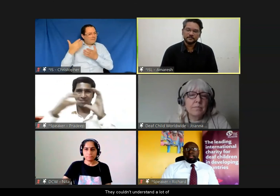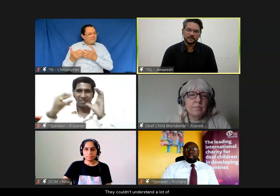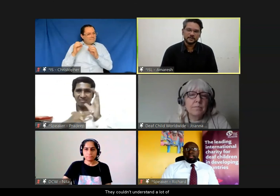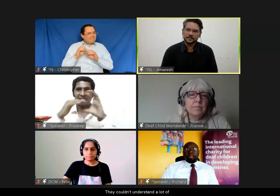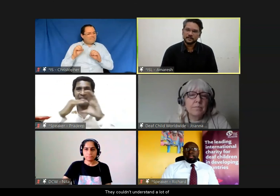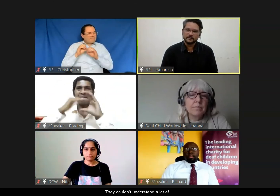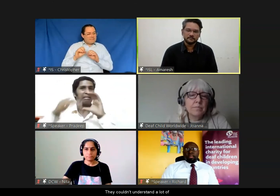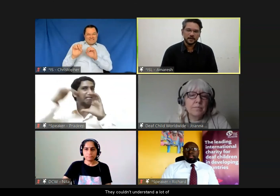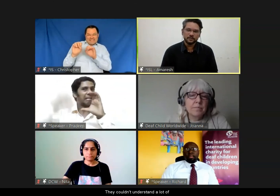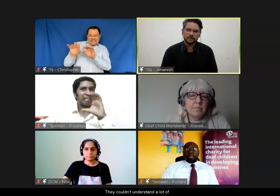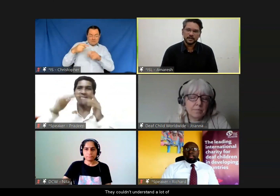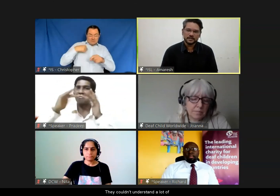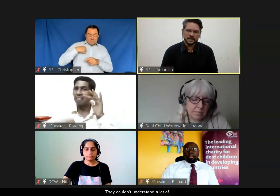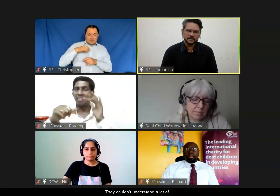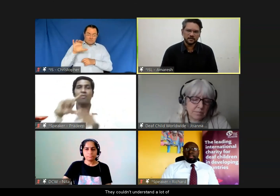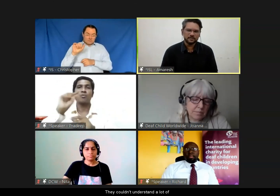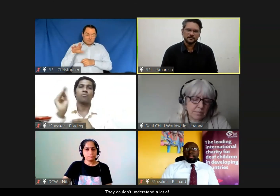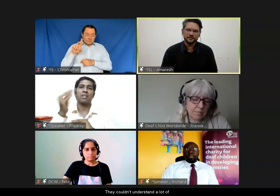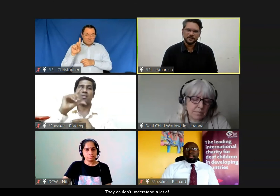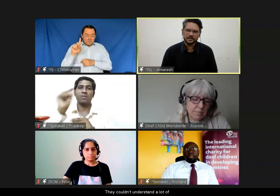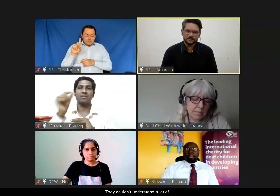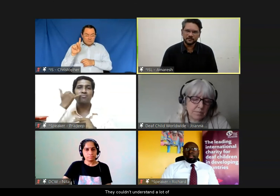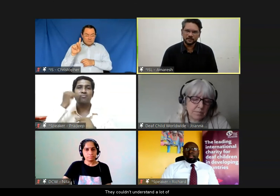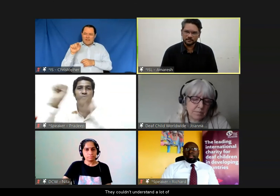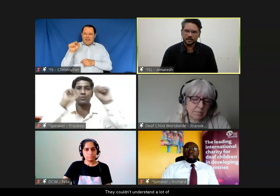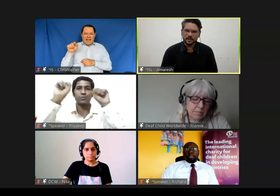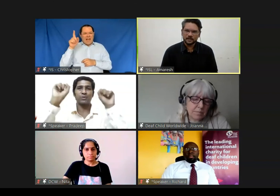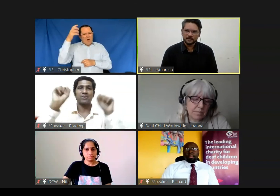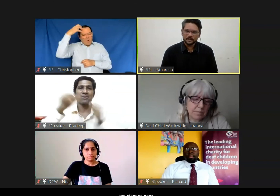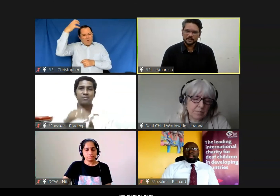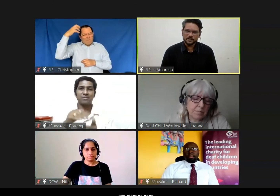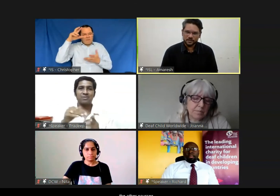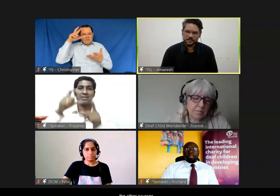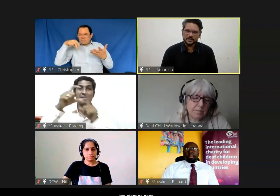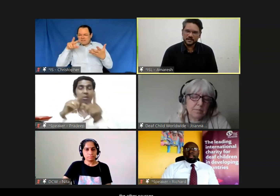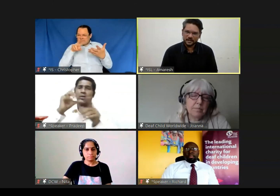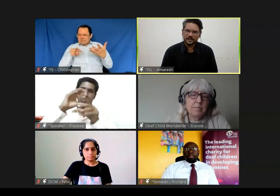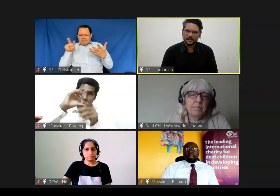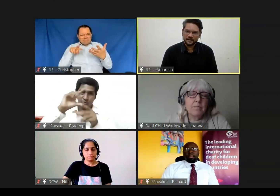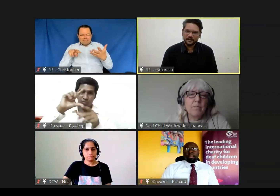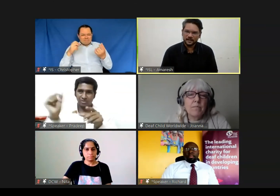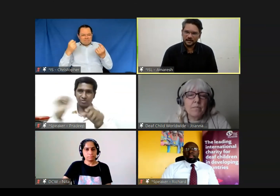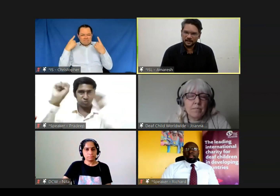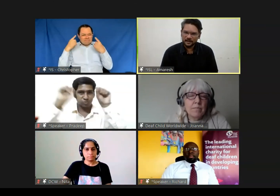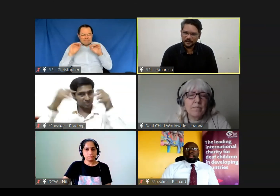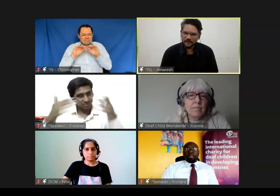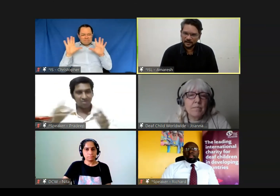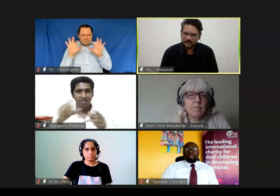that, because they couldn't understand a lot of information from the other sources.